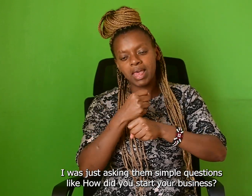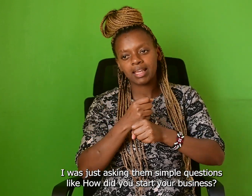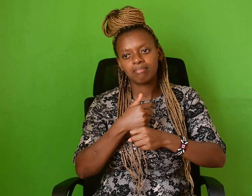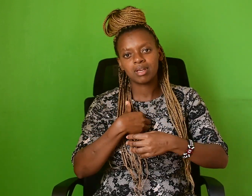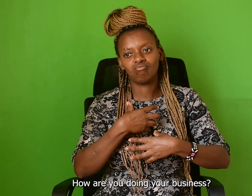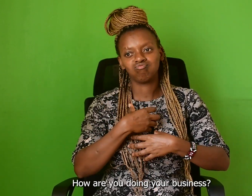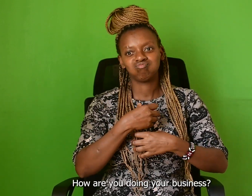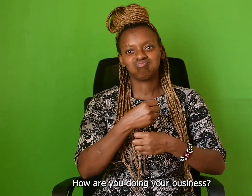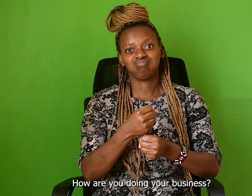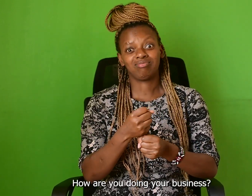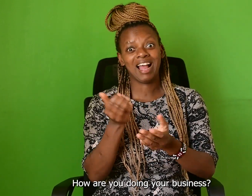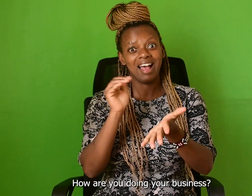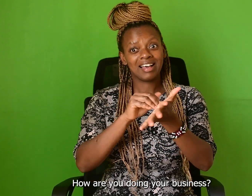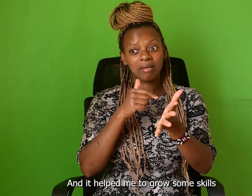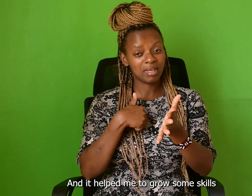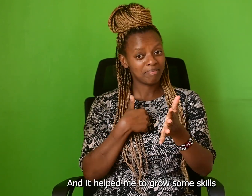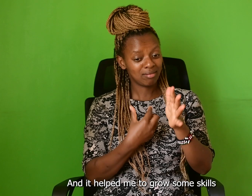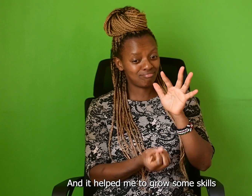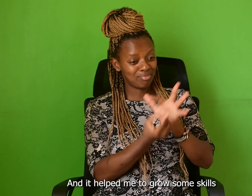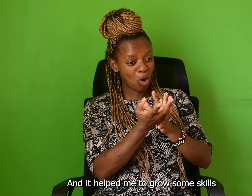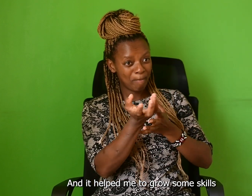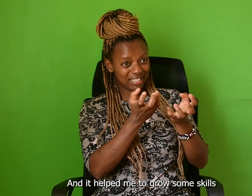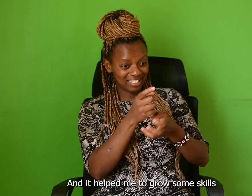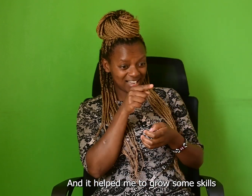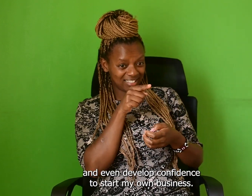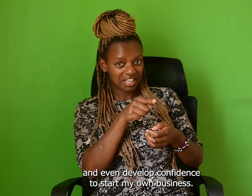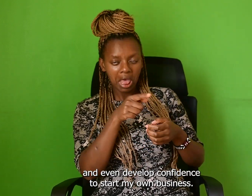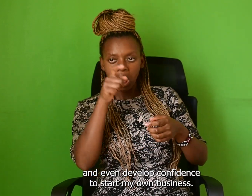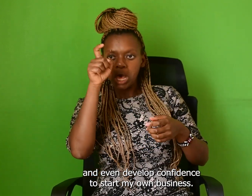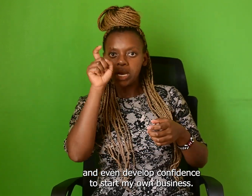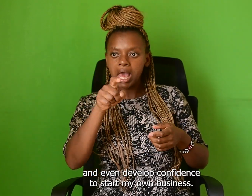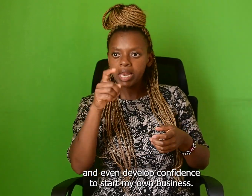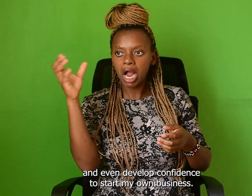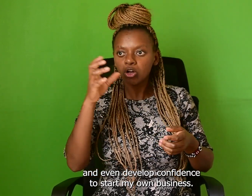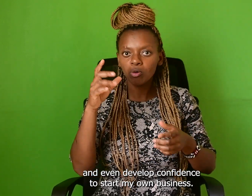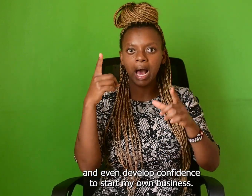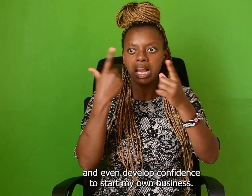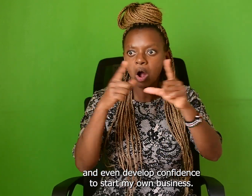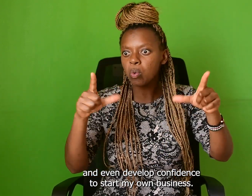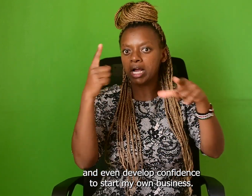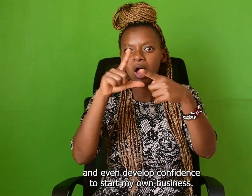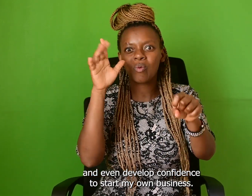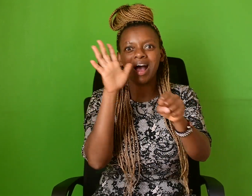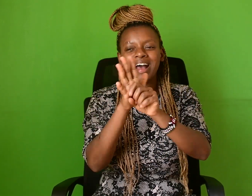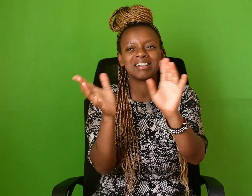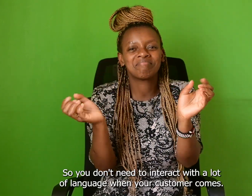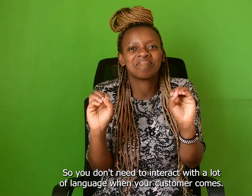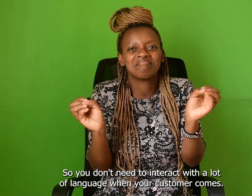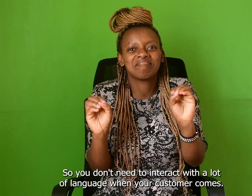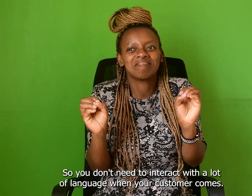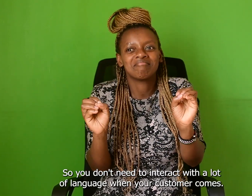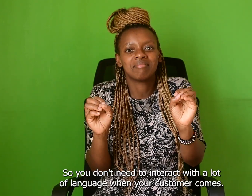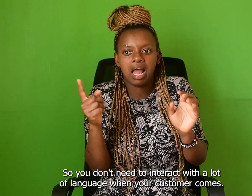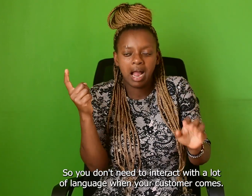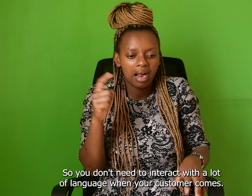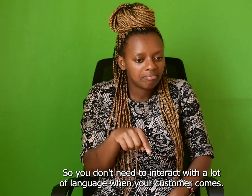business? How are you doing your business? And it helped me to grow some skills and even develop confidence to start my own business. So you don't need to interact with a lot